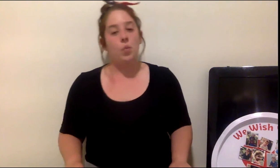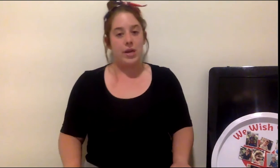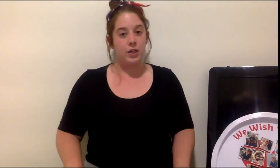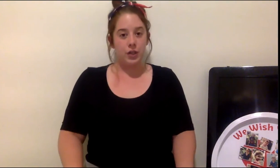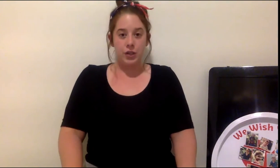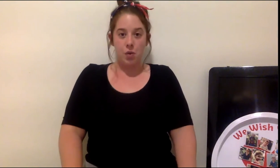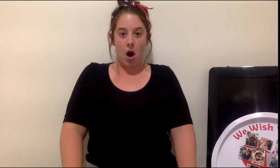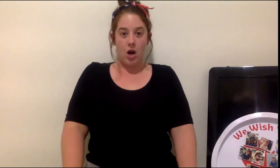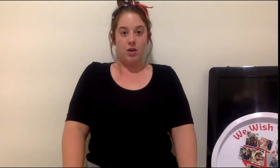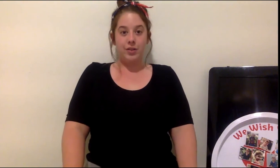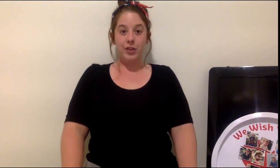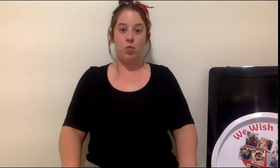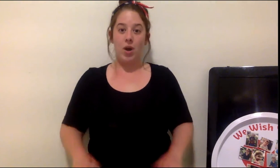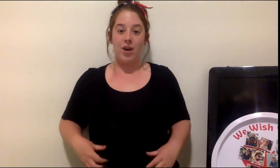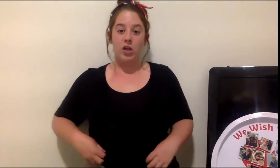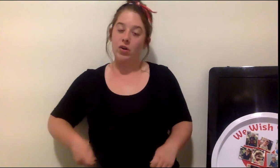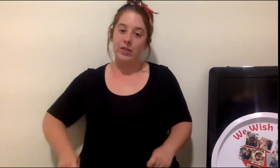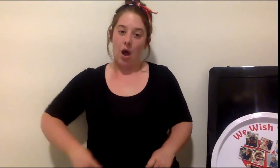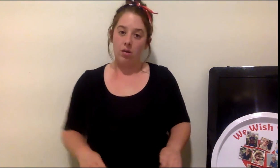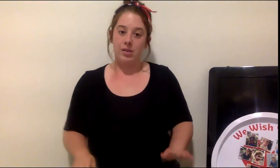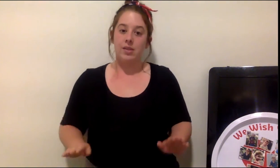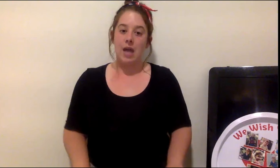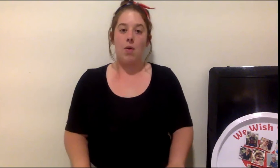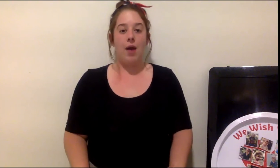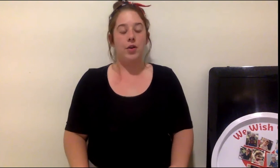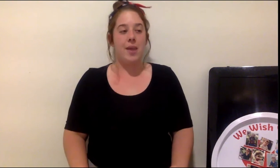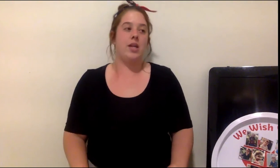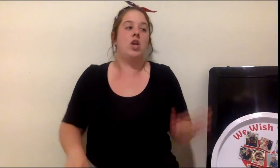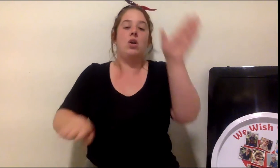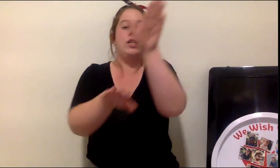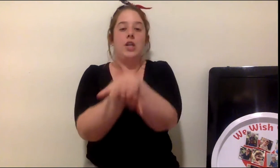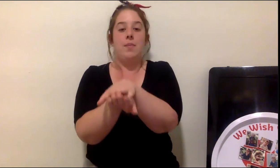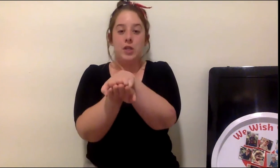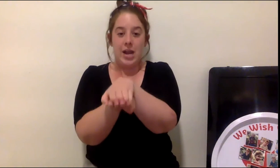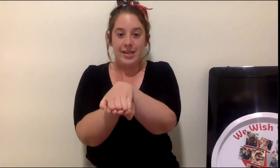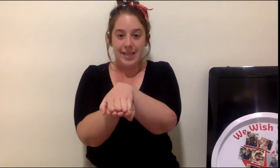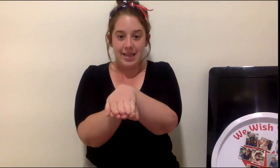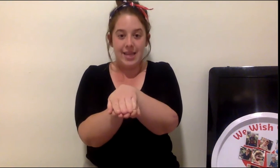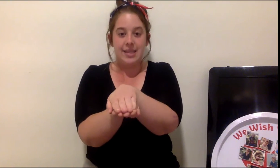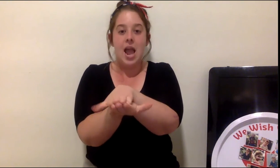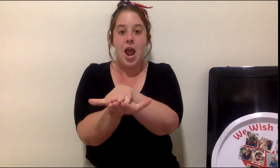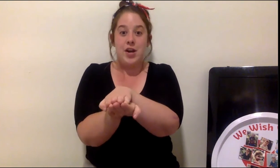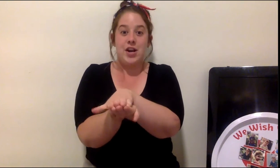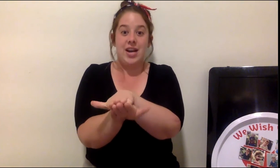we should do one of our turtle songs. So how you make a turtle is you put your hands like this. You're going to